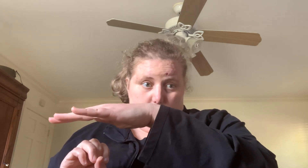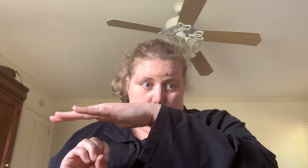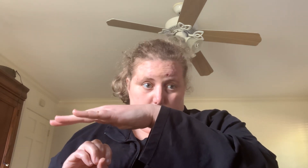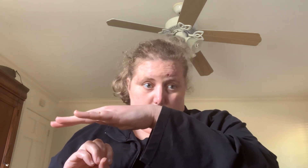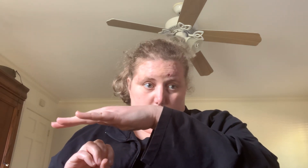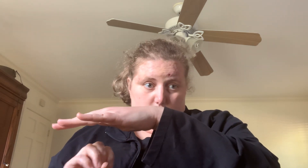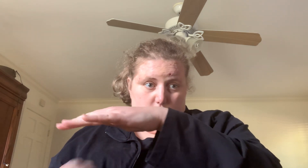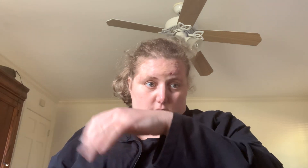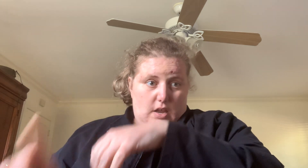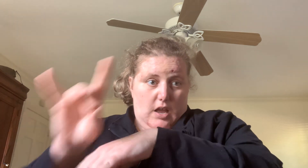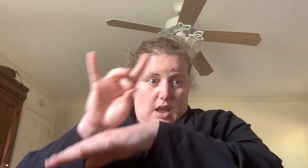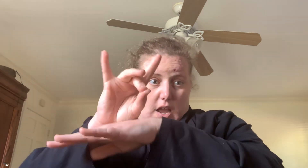CO2s